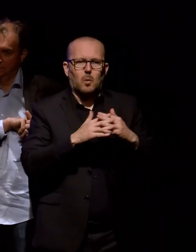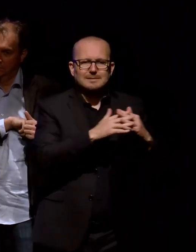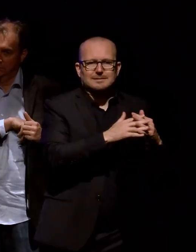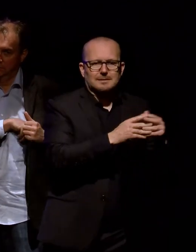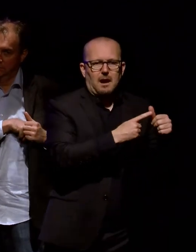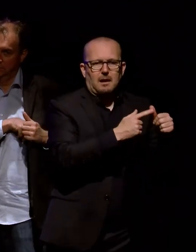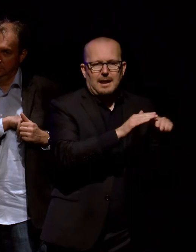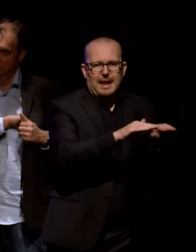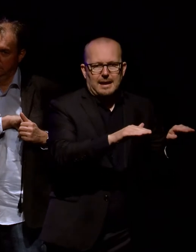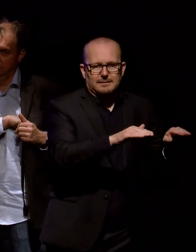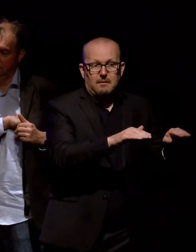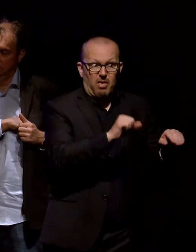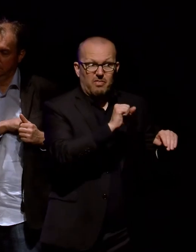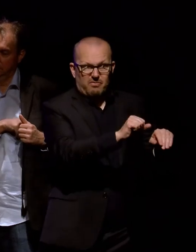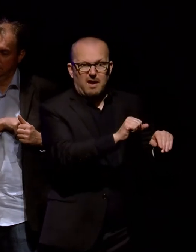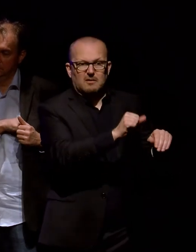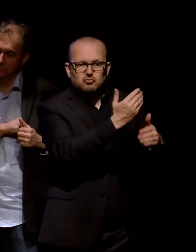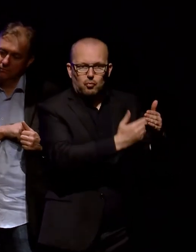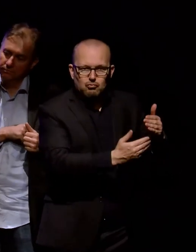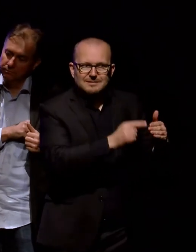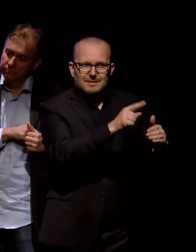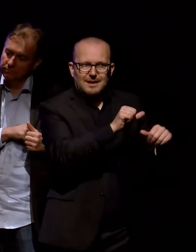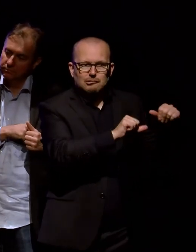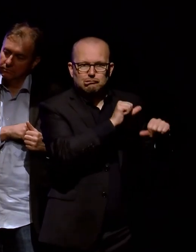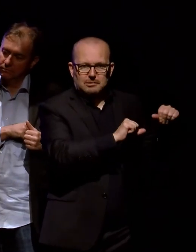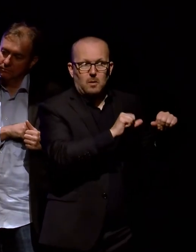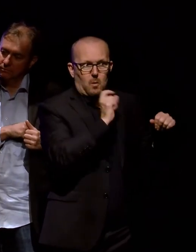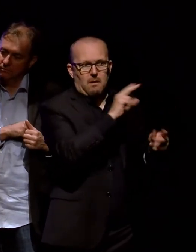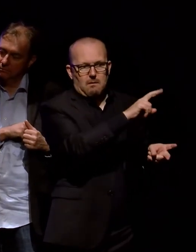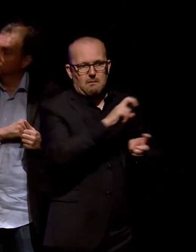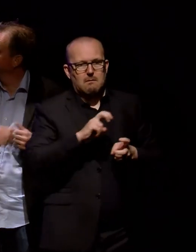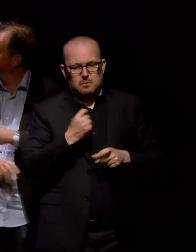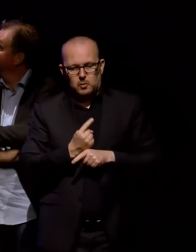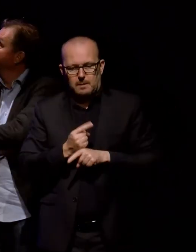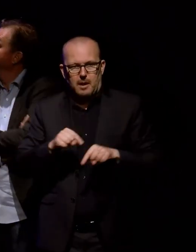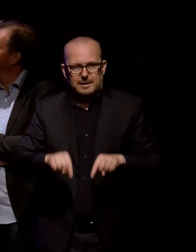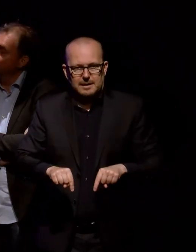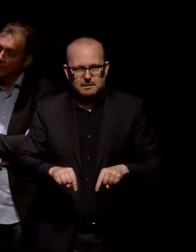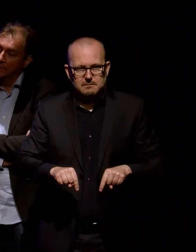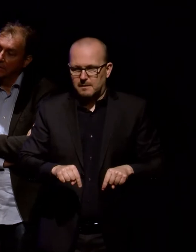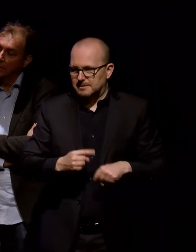stories and knowledges we'll be discussing in this talk, which is about the wonderful John Mawurndjul.